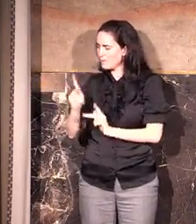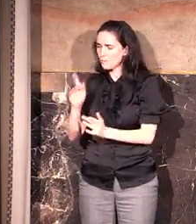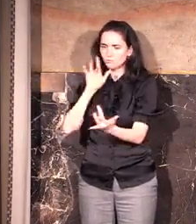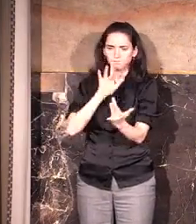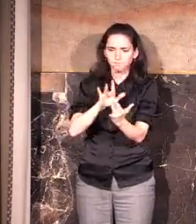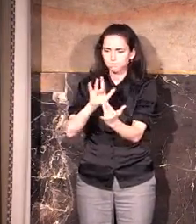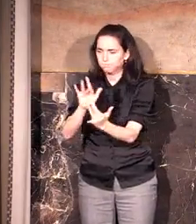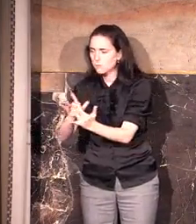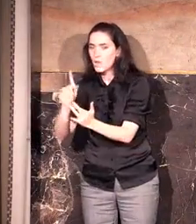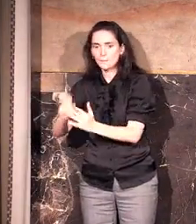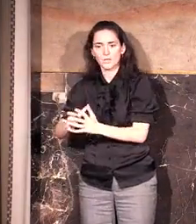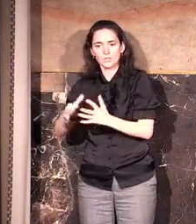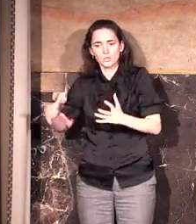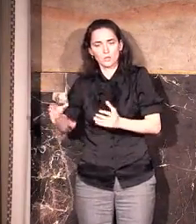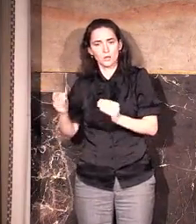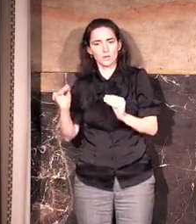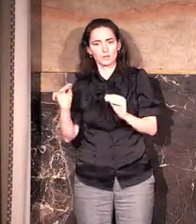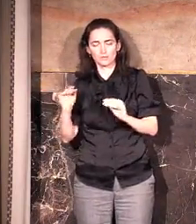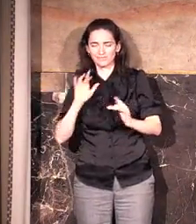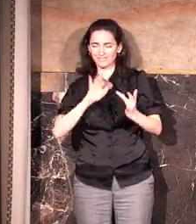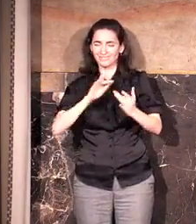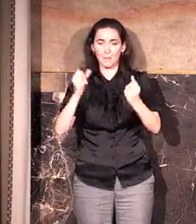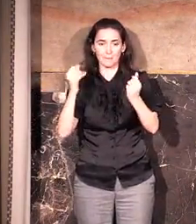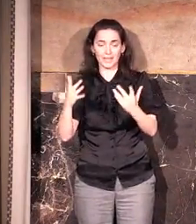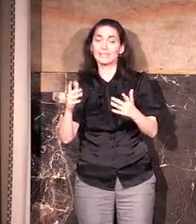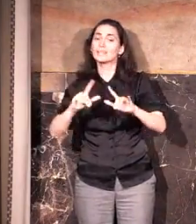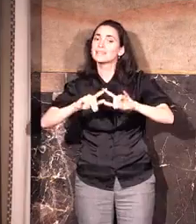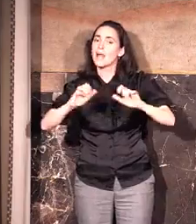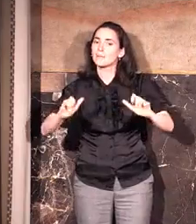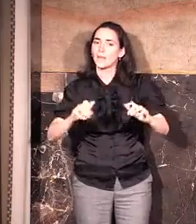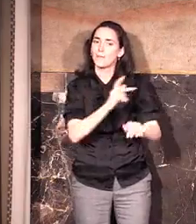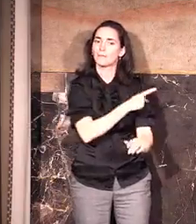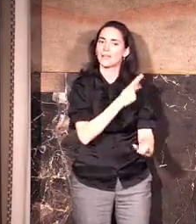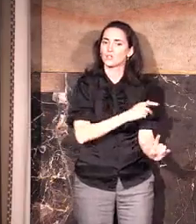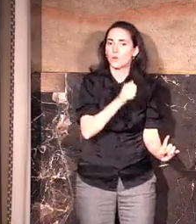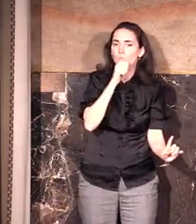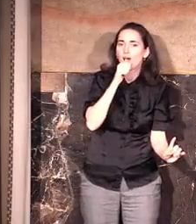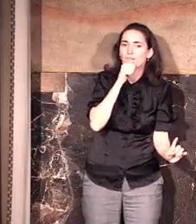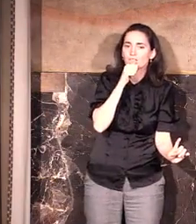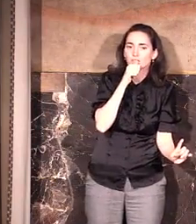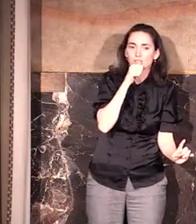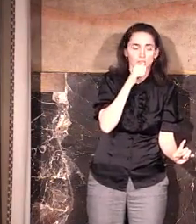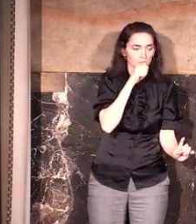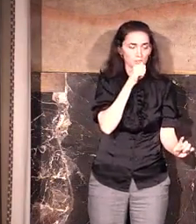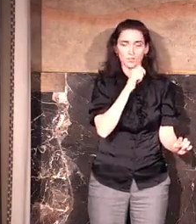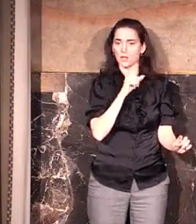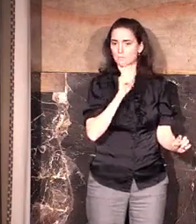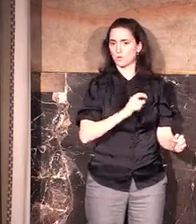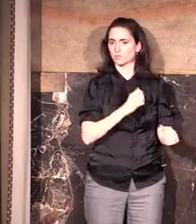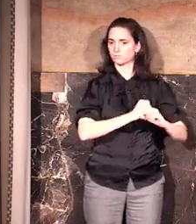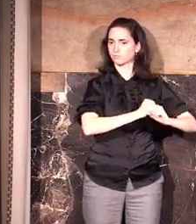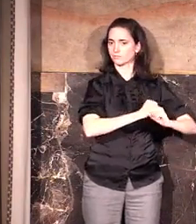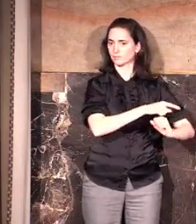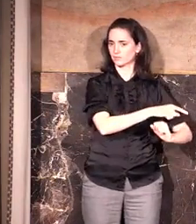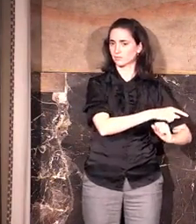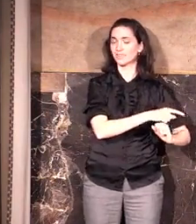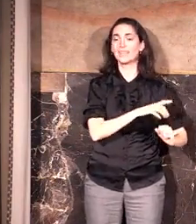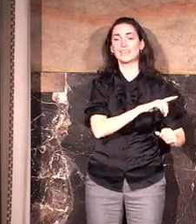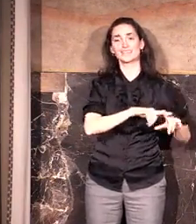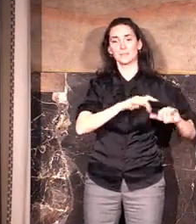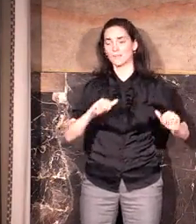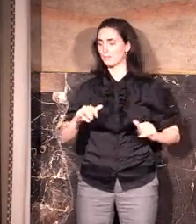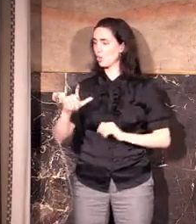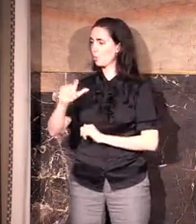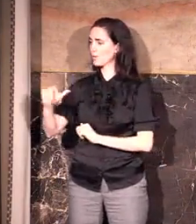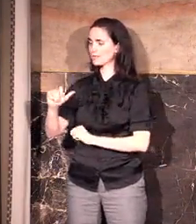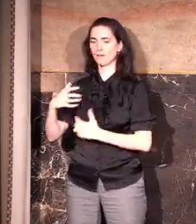most importantly, to do that in a way that protects patient privacy and that also supports Louisiana. And as you heard from the governor, we're